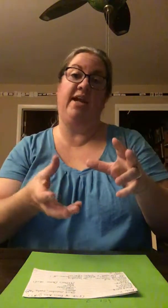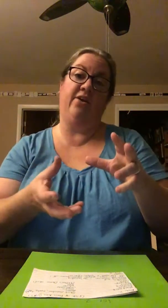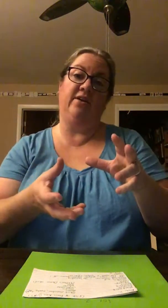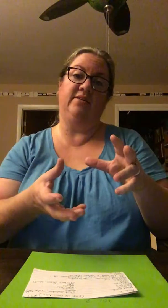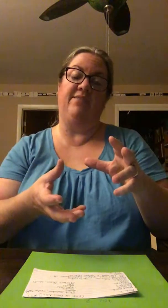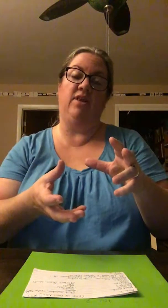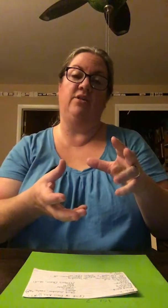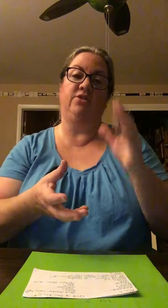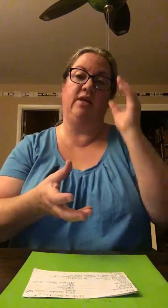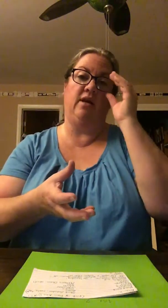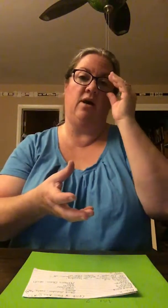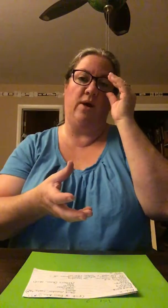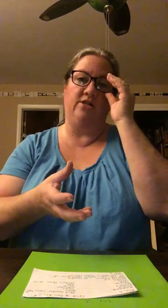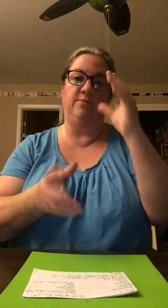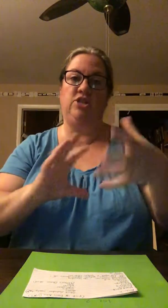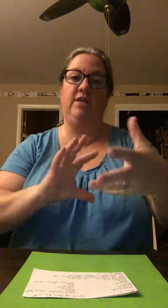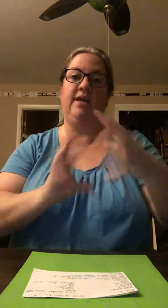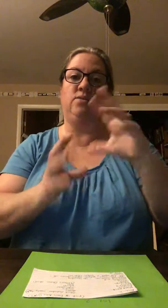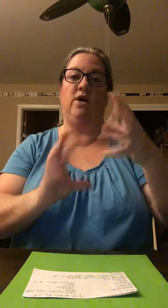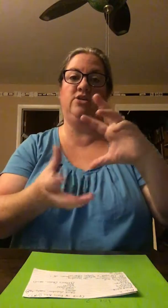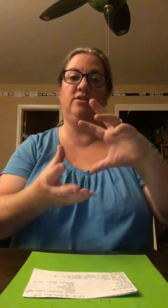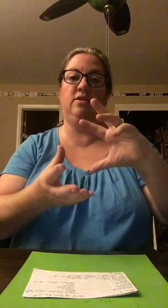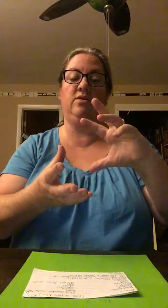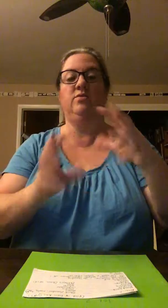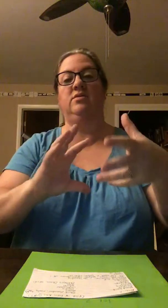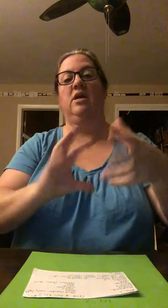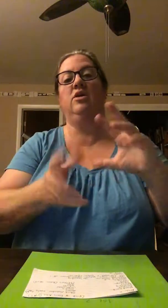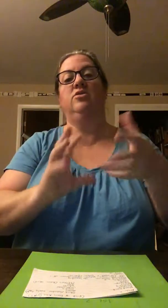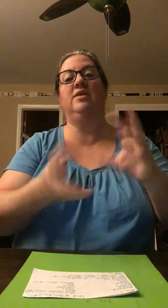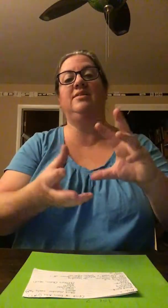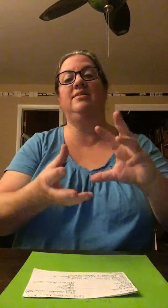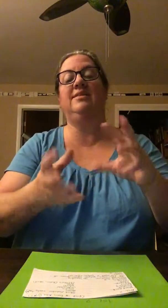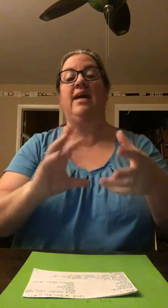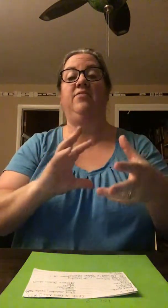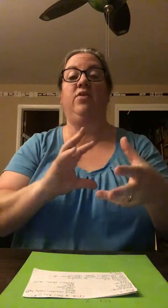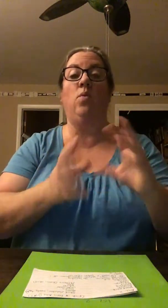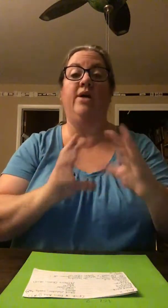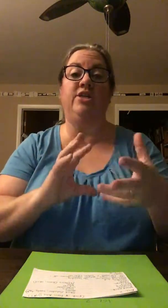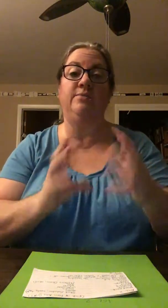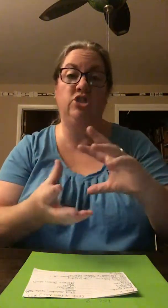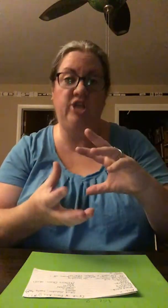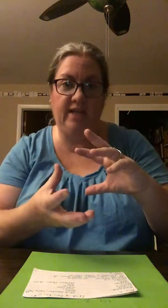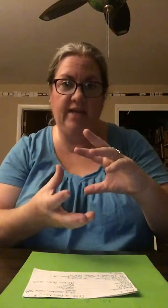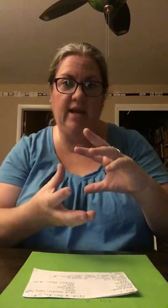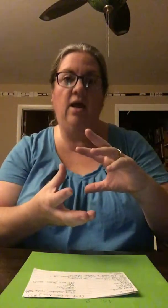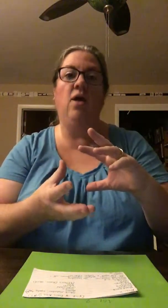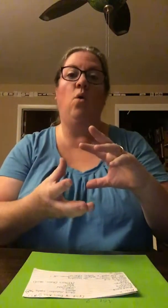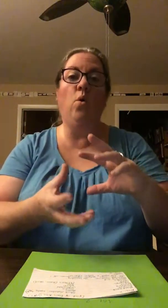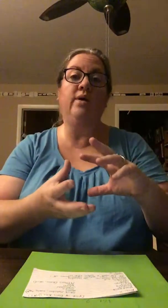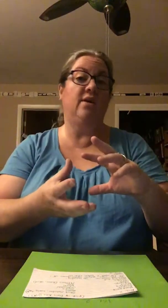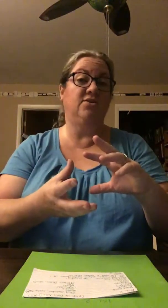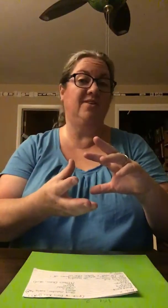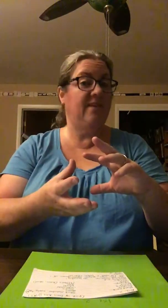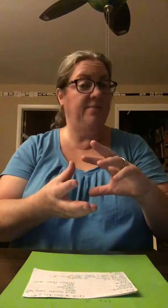agitator inside of a laundry washing machine as it washes the clothes. So this is the sign for a washing machine, or it's also the same